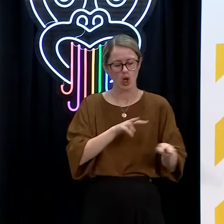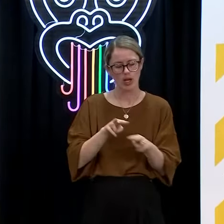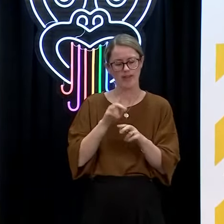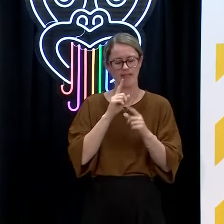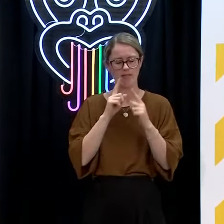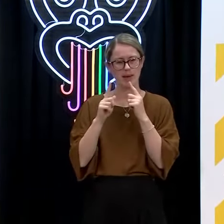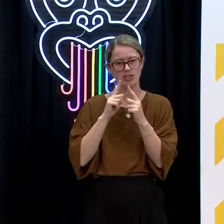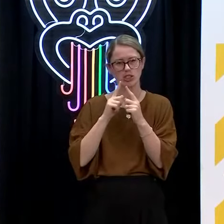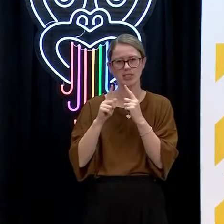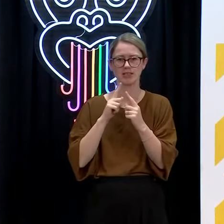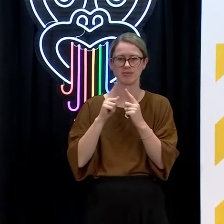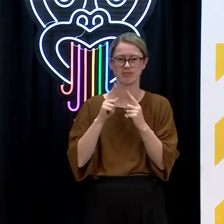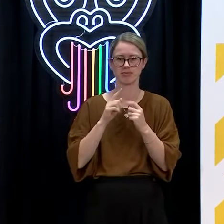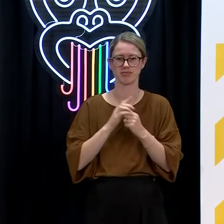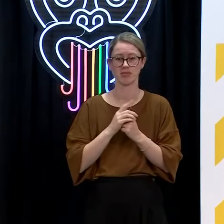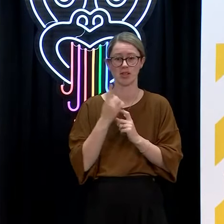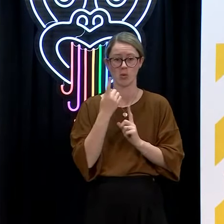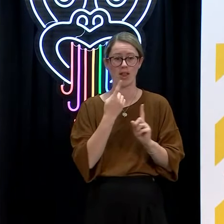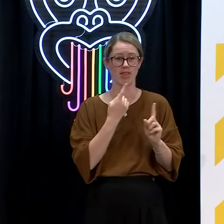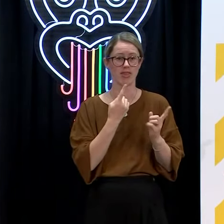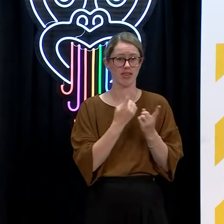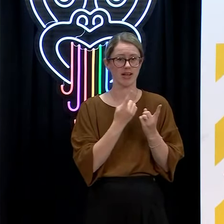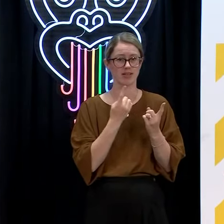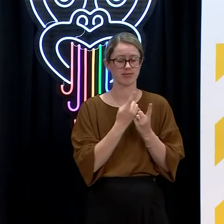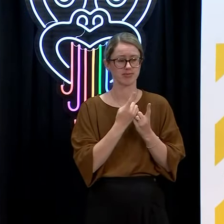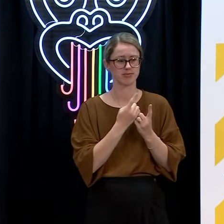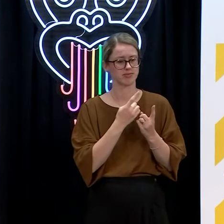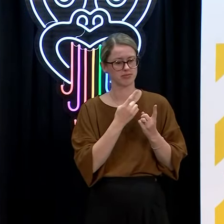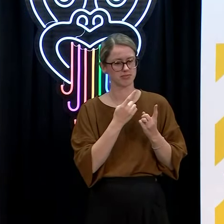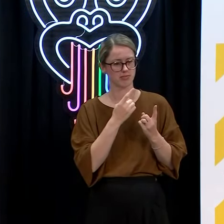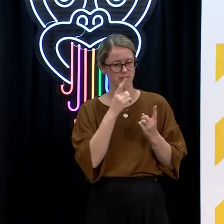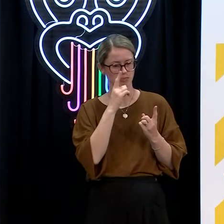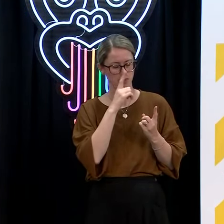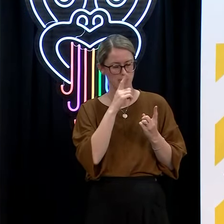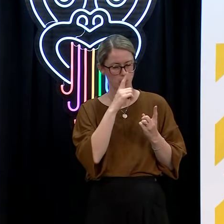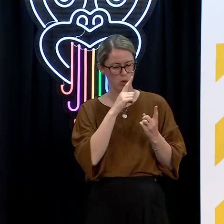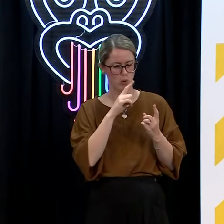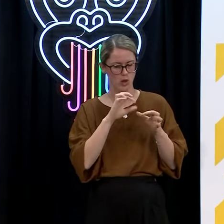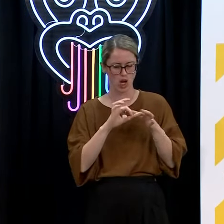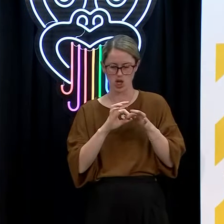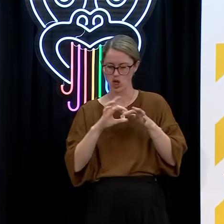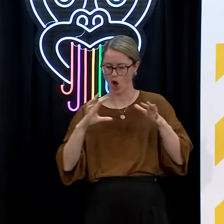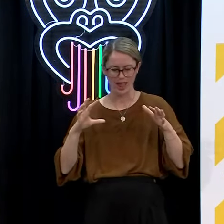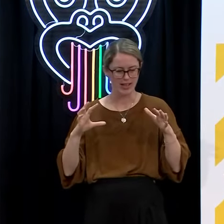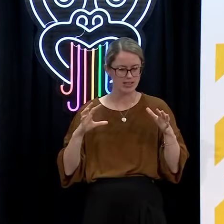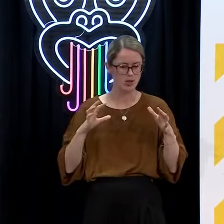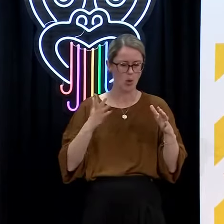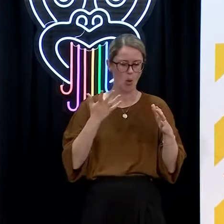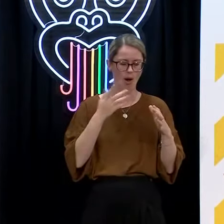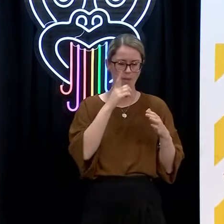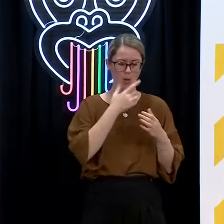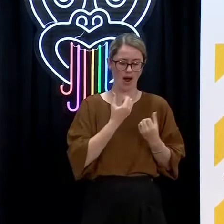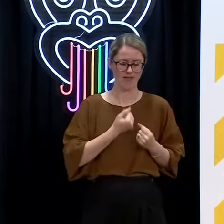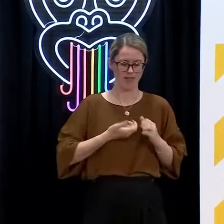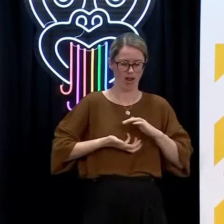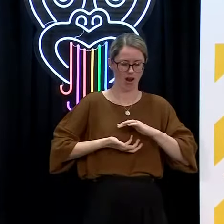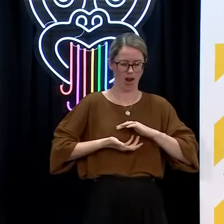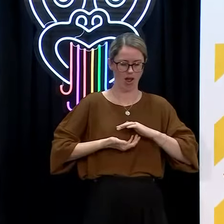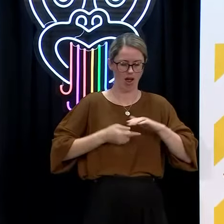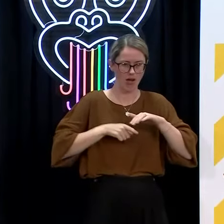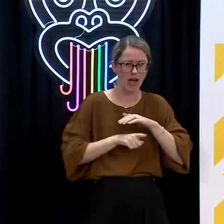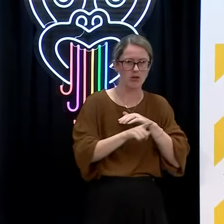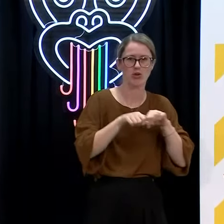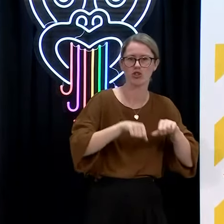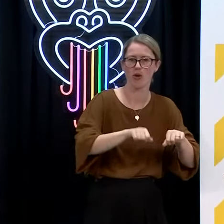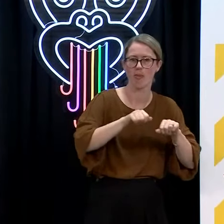a range of different factors. Yes, that's one of the things that we'd look at. So are we seeing unlinked cases? Are we seeing people who are active in the community? What's the nature of